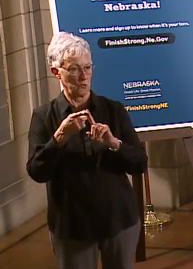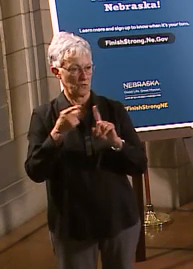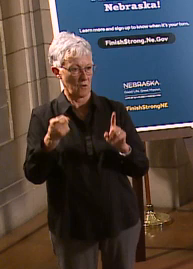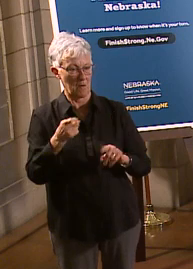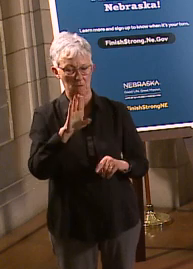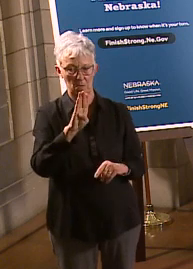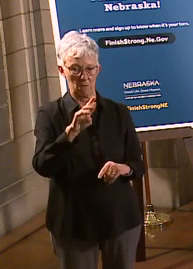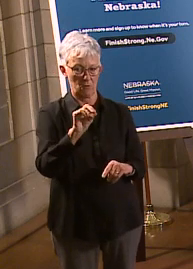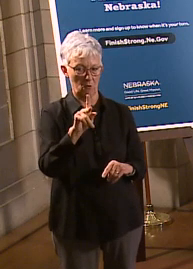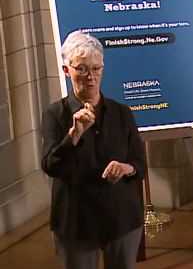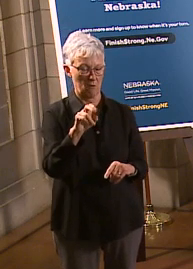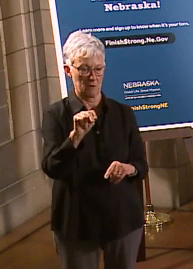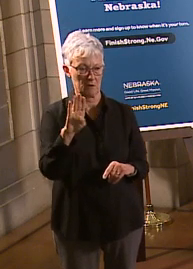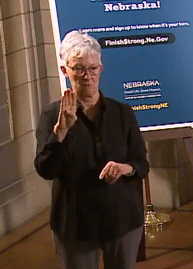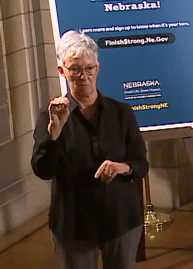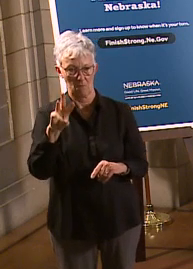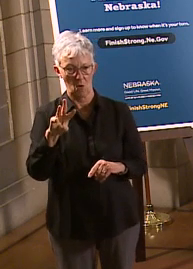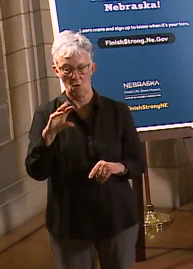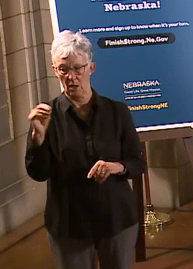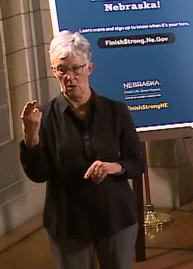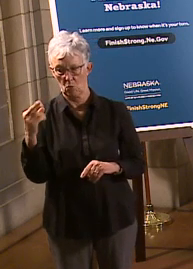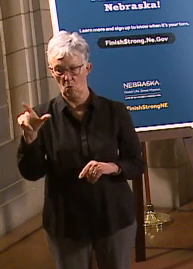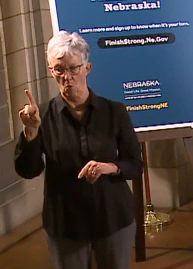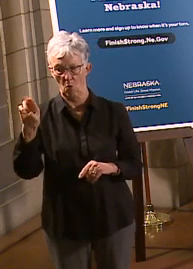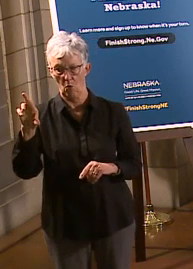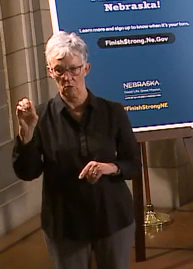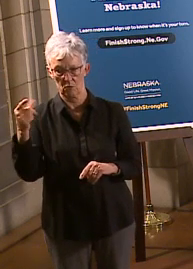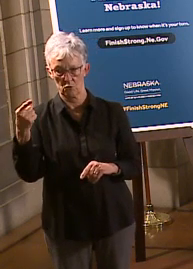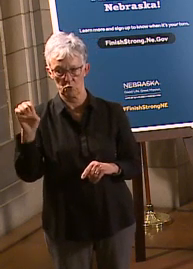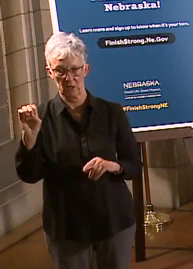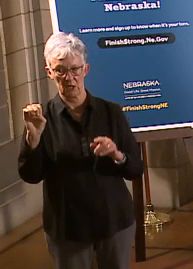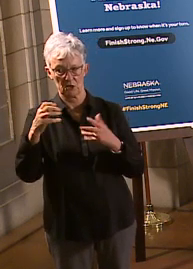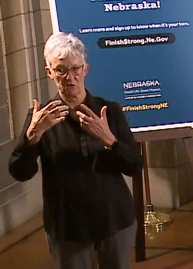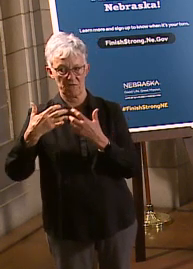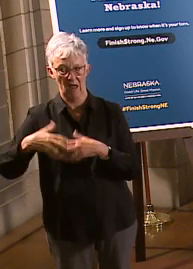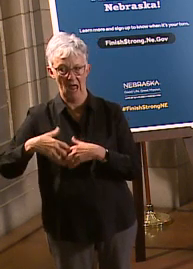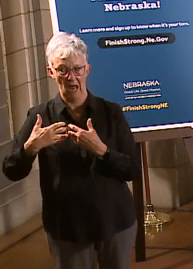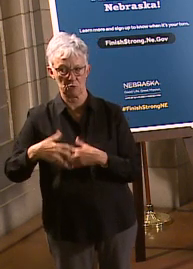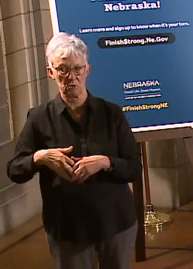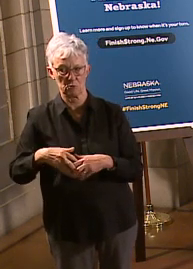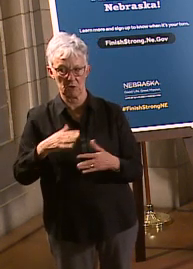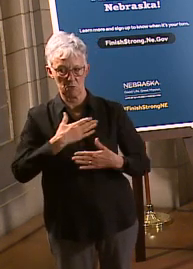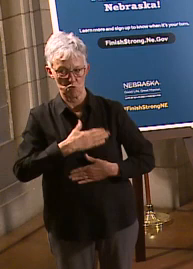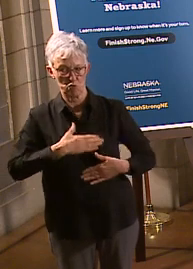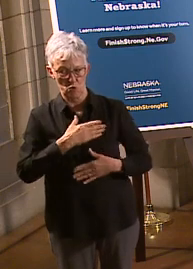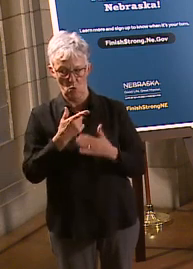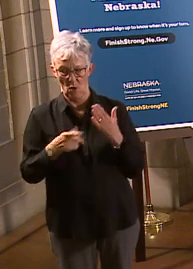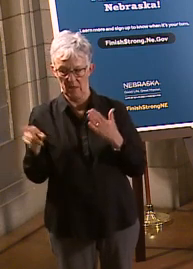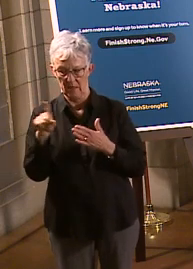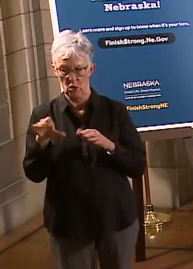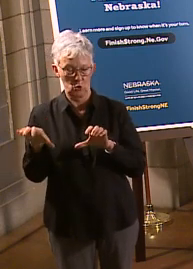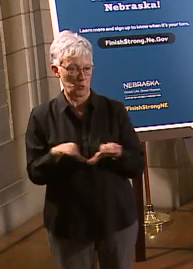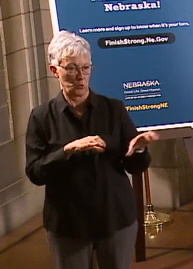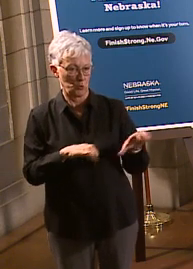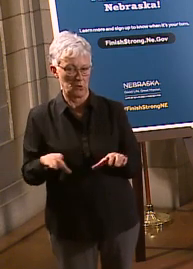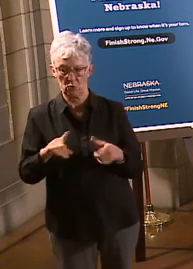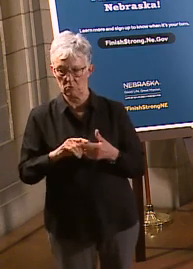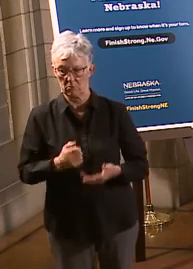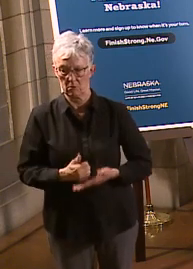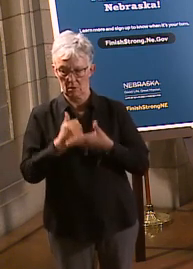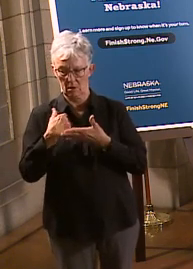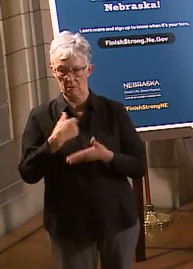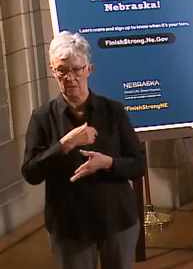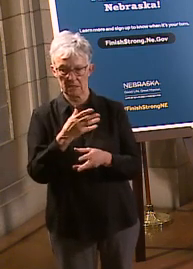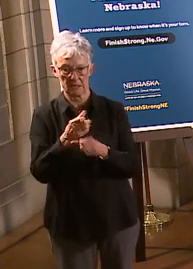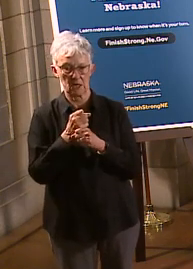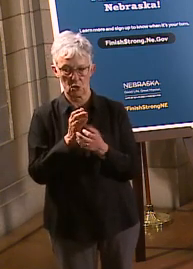Holdridge facilities. We really appreciate all the great work BD is doing in our state and the investment, the jobs created, and of course, helping us get through this pandemic with all those